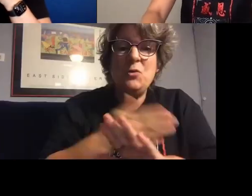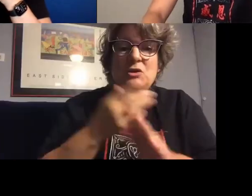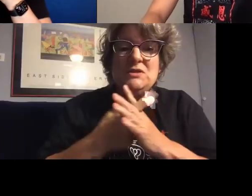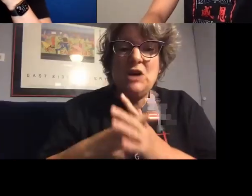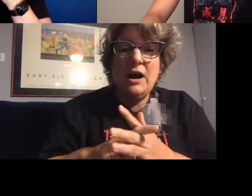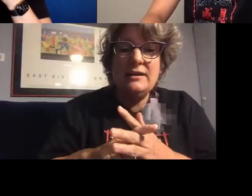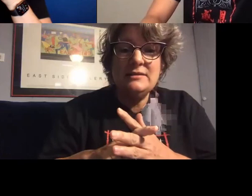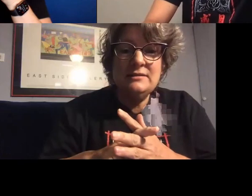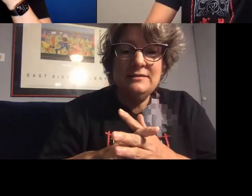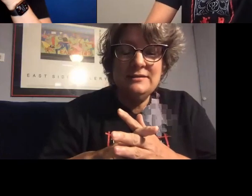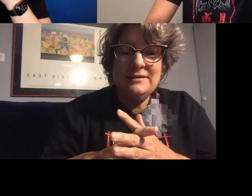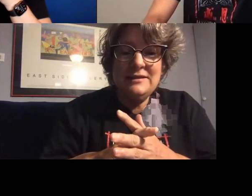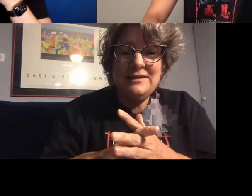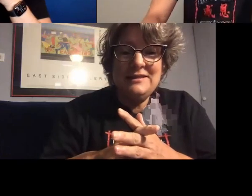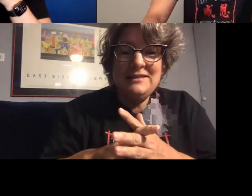Before you start,